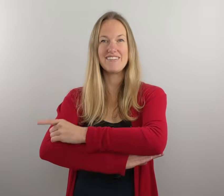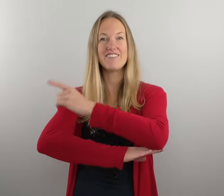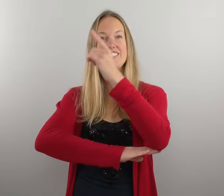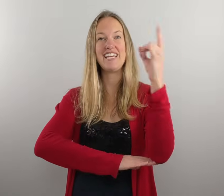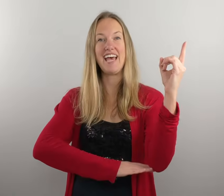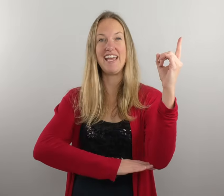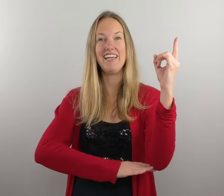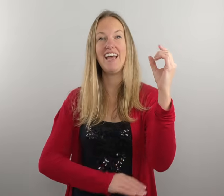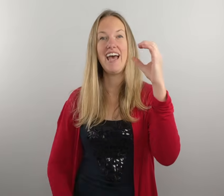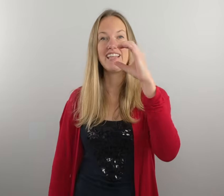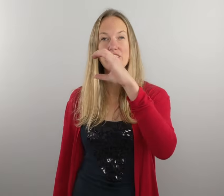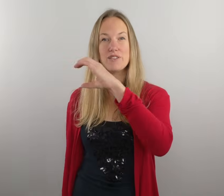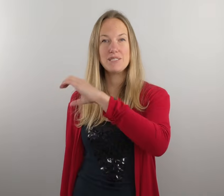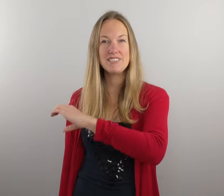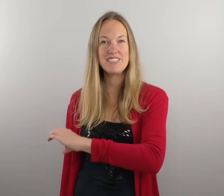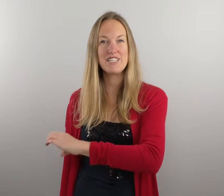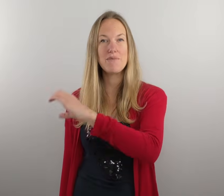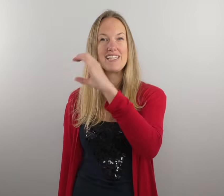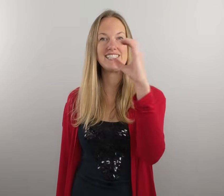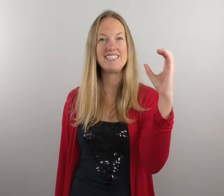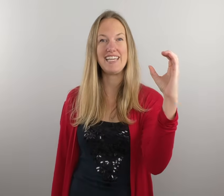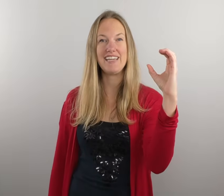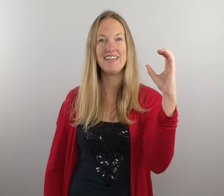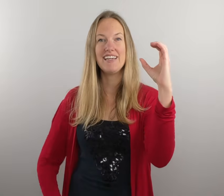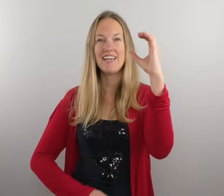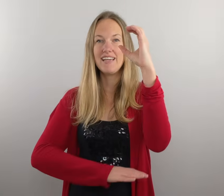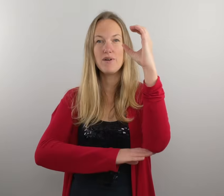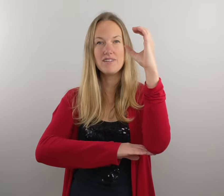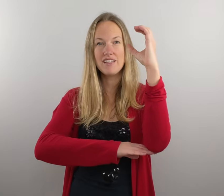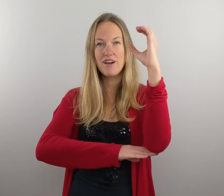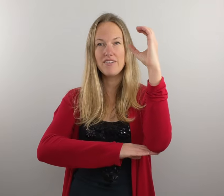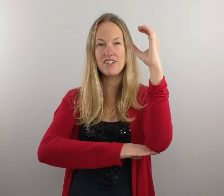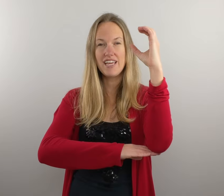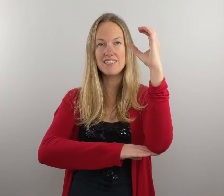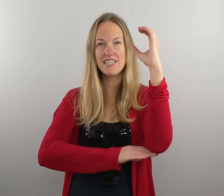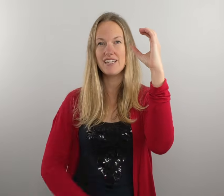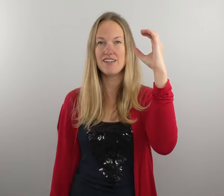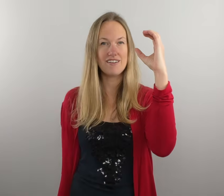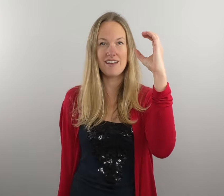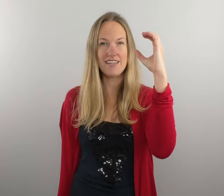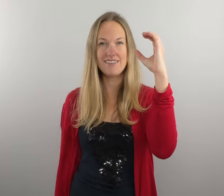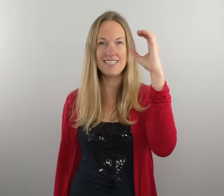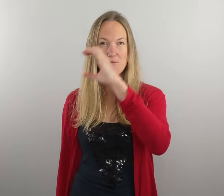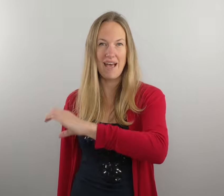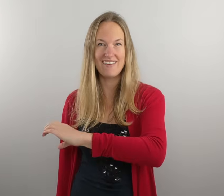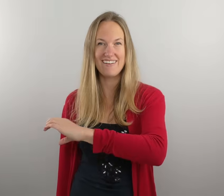for day, and then Christmas, you're going to make a C, okay? Whether or not you have your hand here or not here, it doesn't matter,